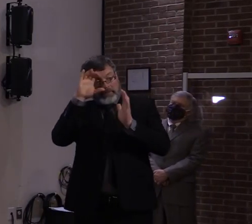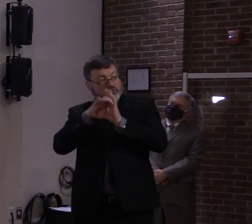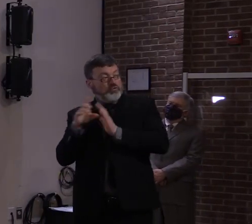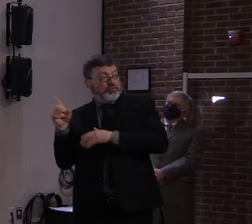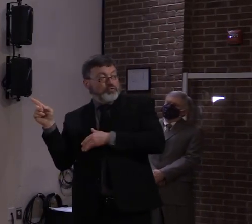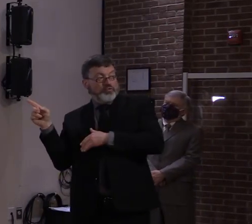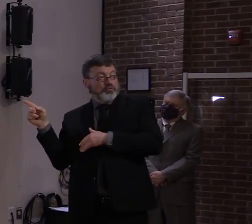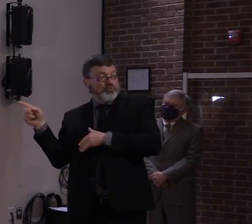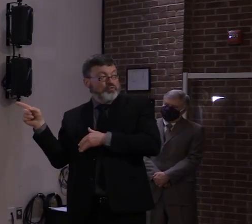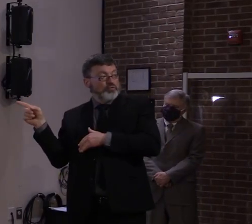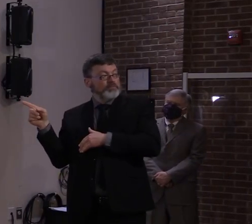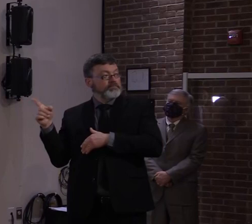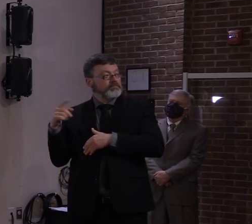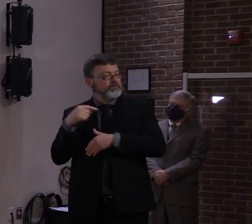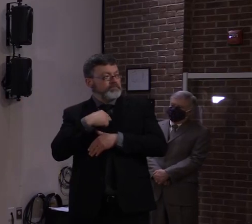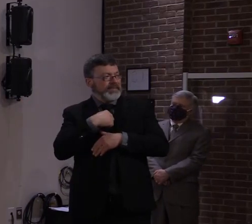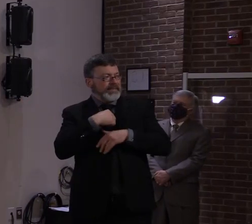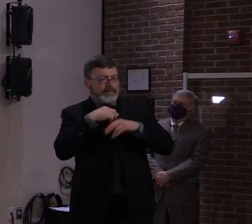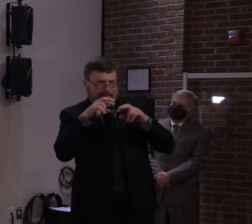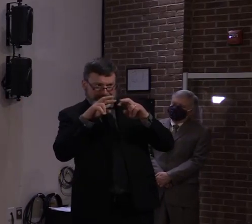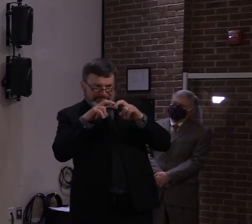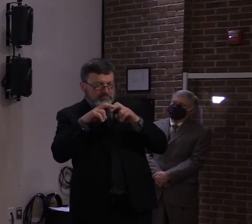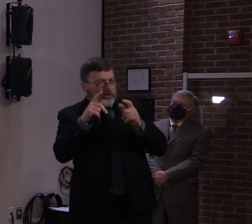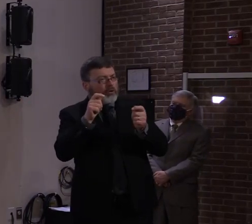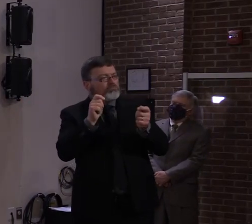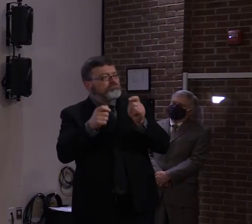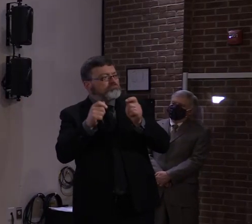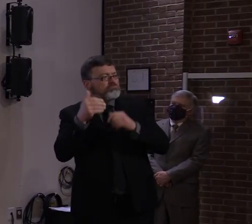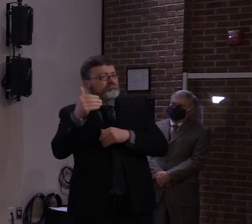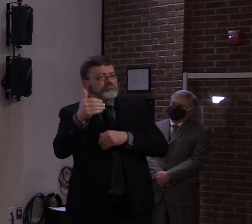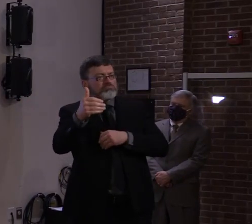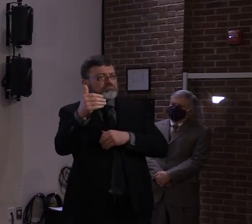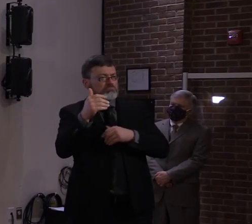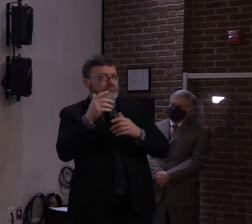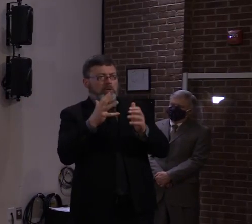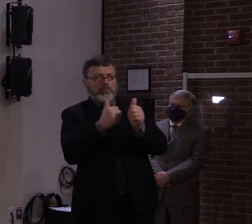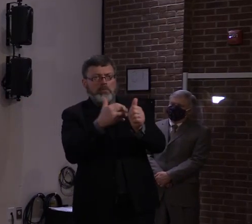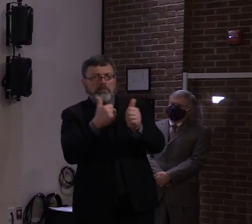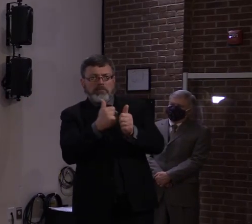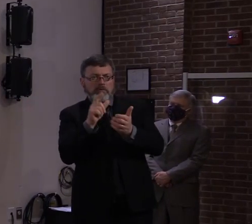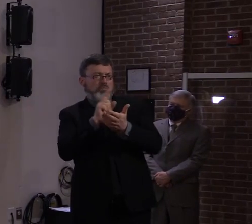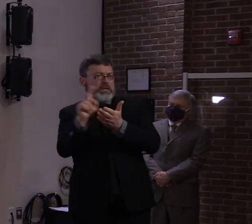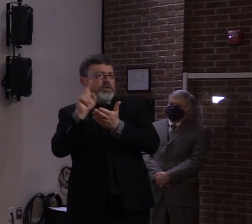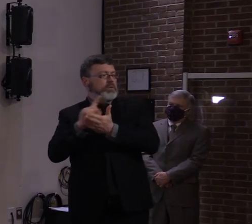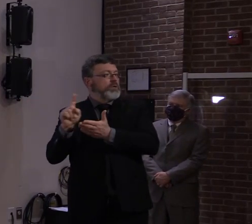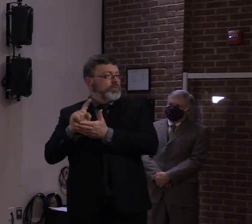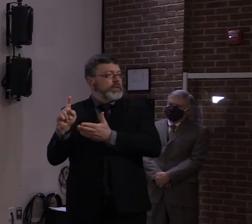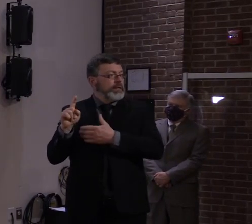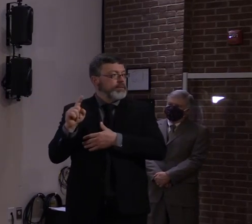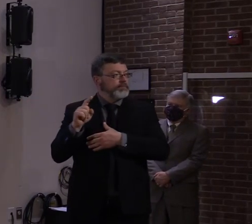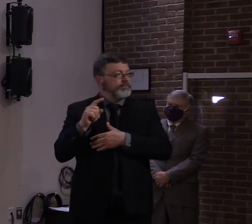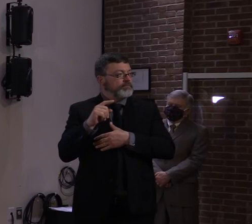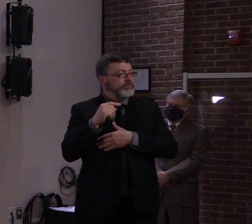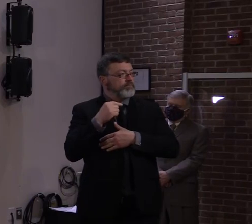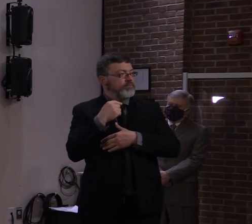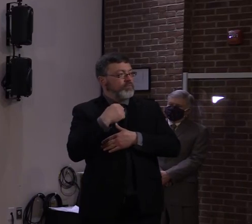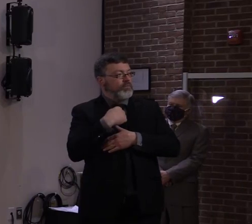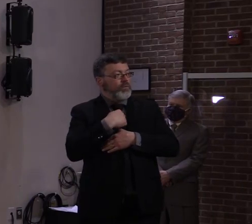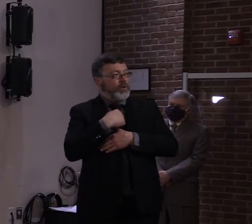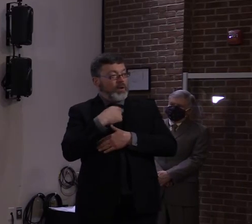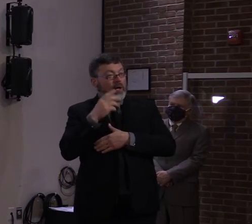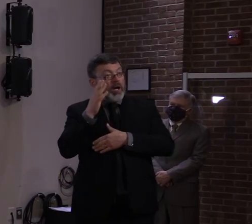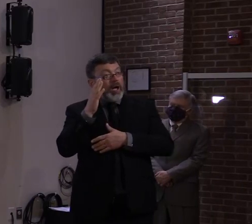graph literally three times a week. And we have seen growth in each of those numbers you just mentioned over time. So they